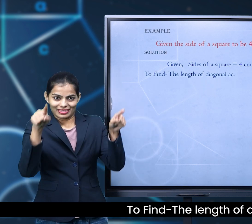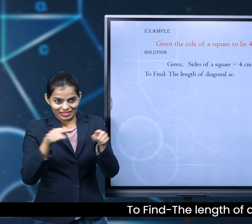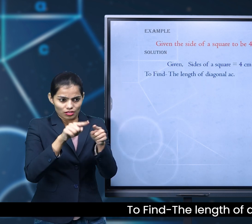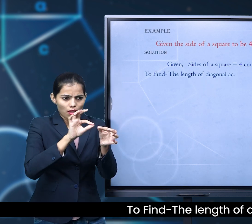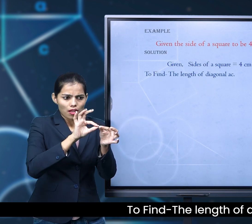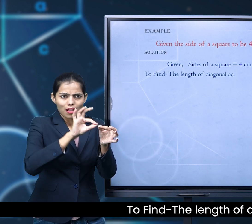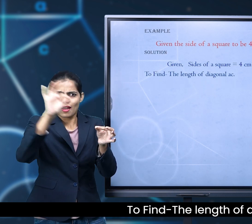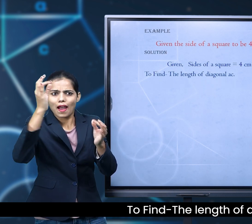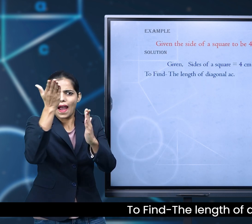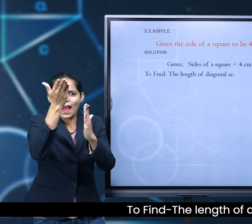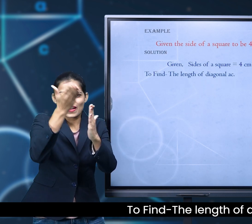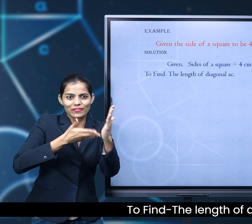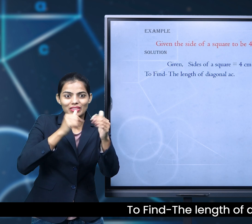of diagonal AC.